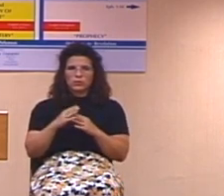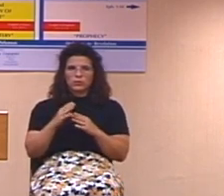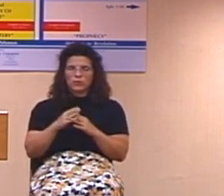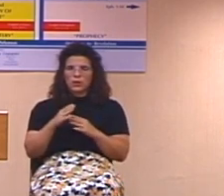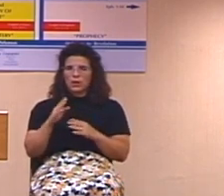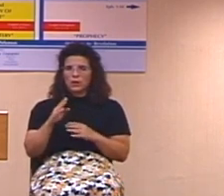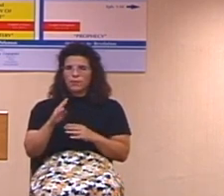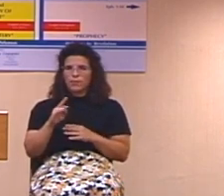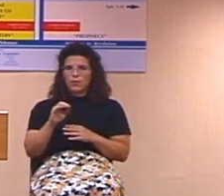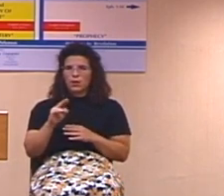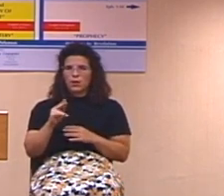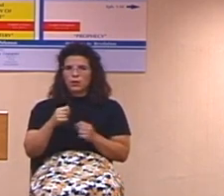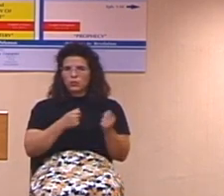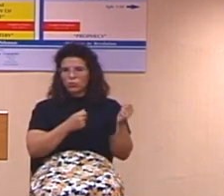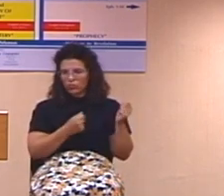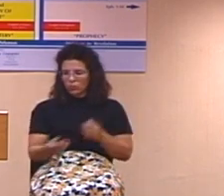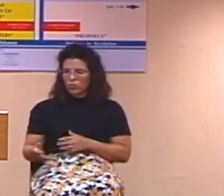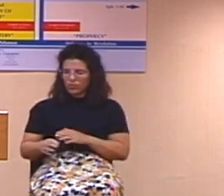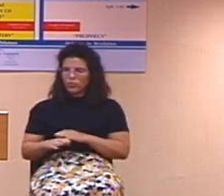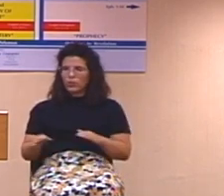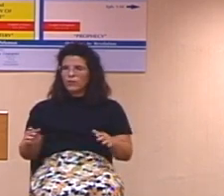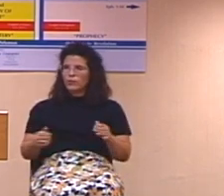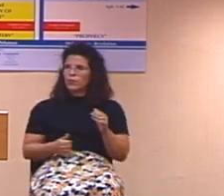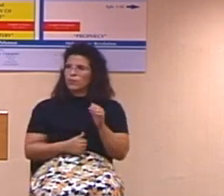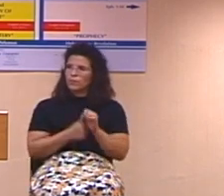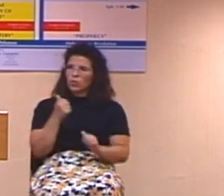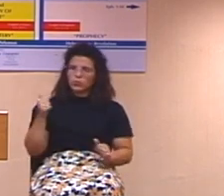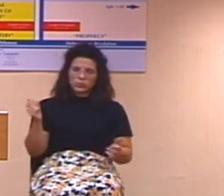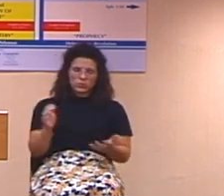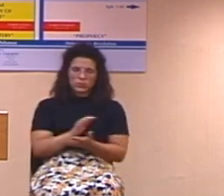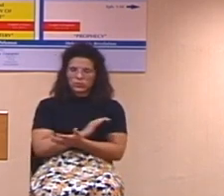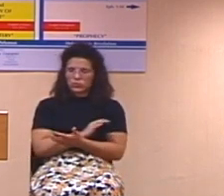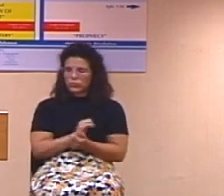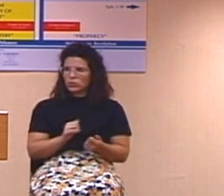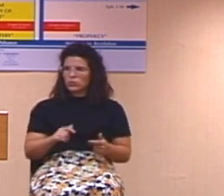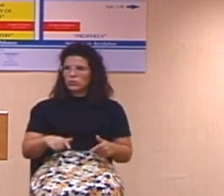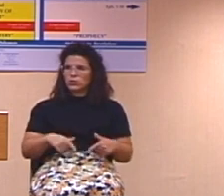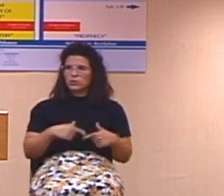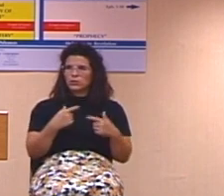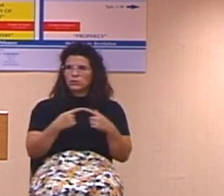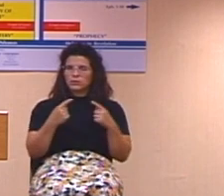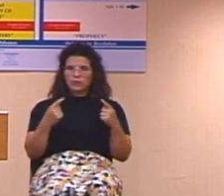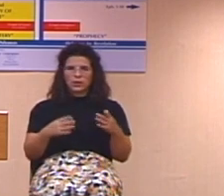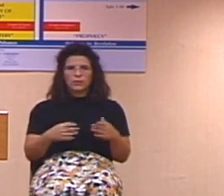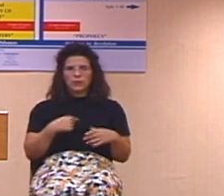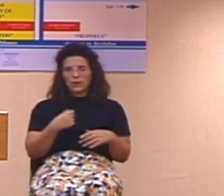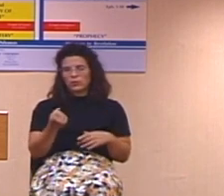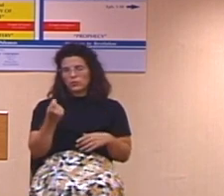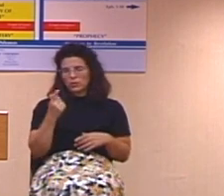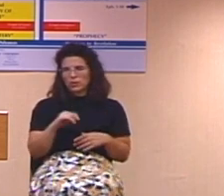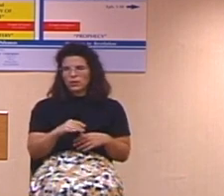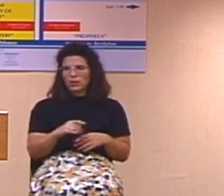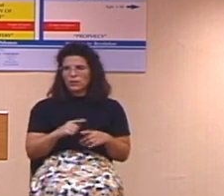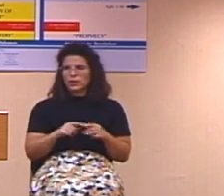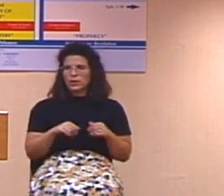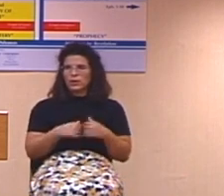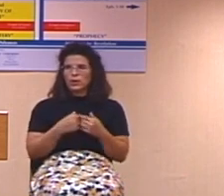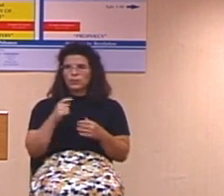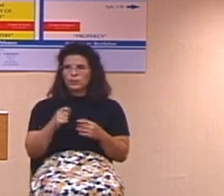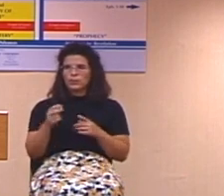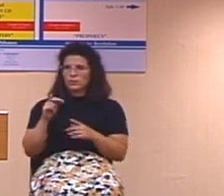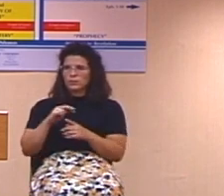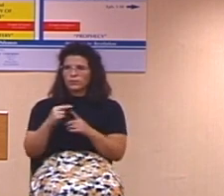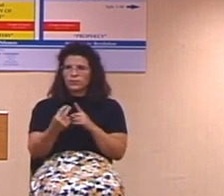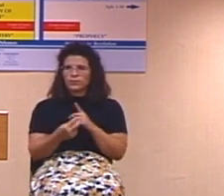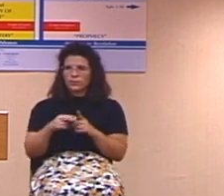throw them on the ground for the maximum destruction. Life's in an enemy, I get it. But how am I to view